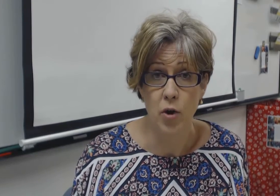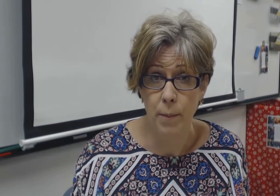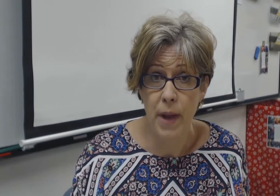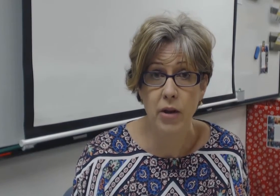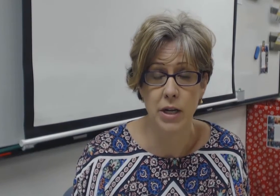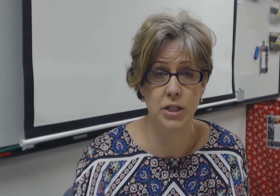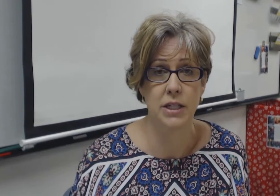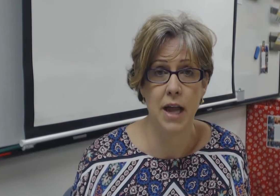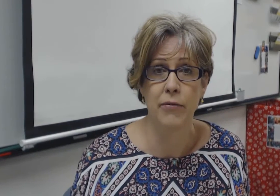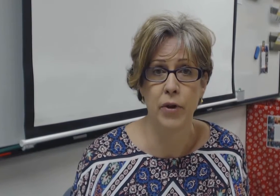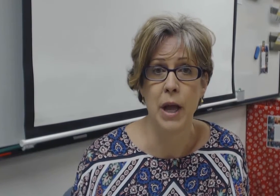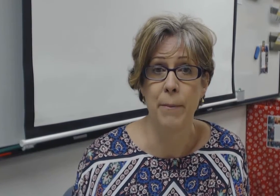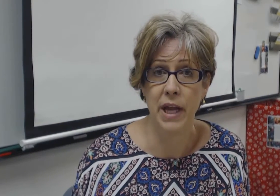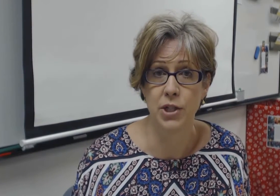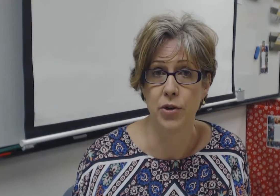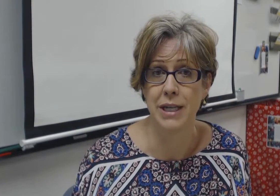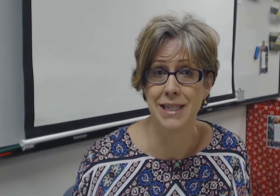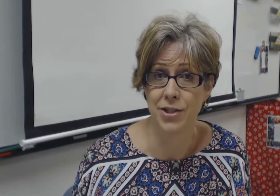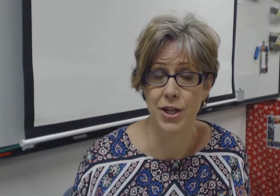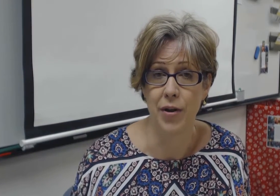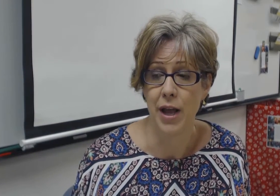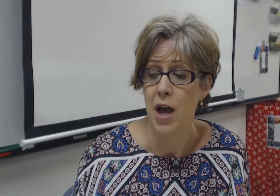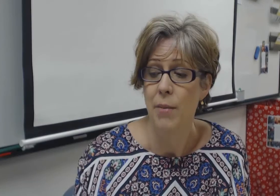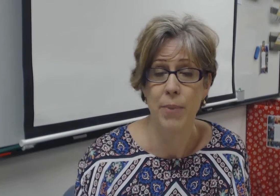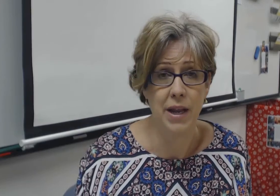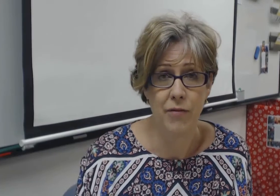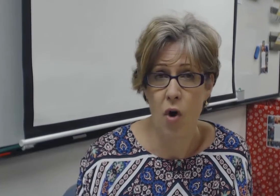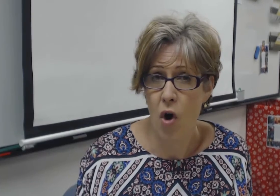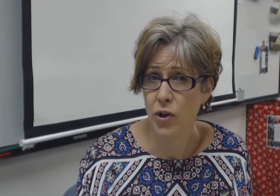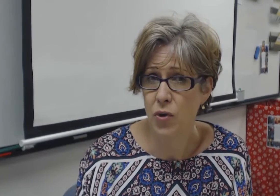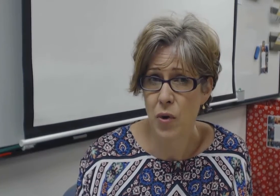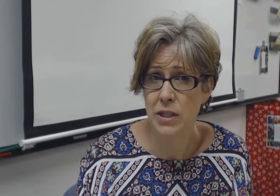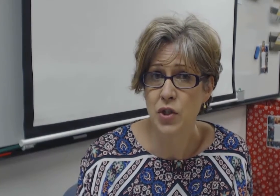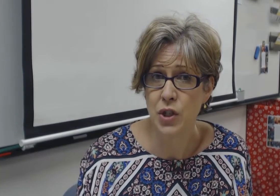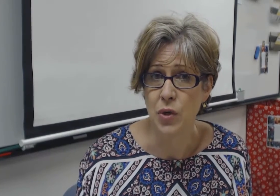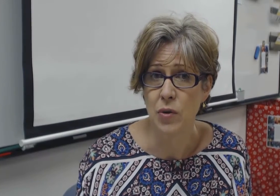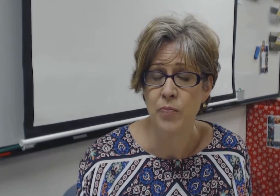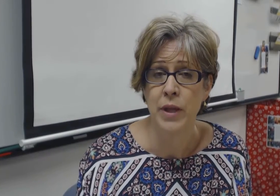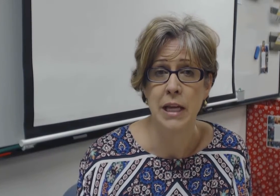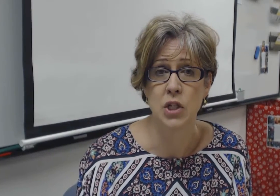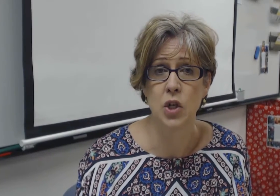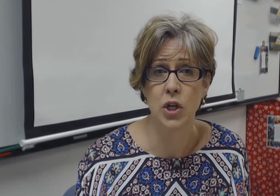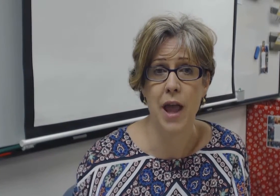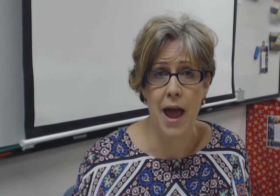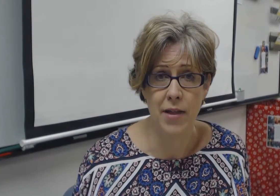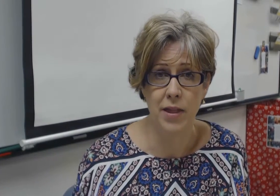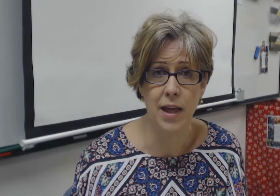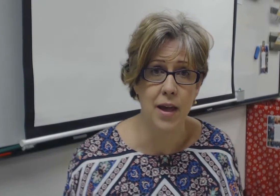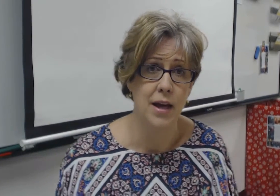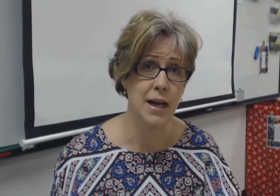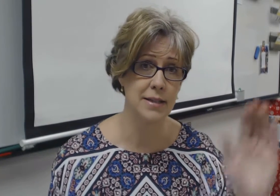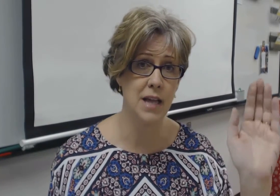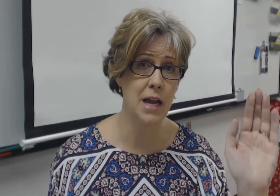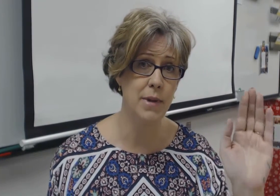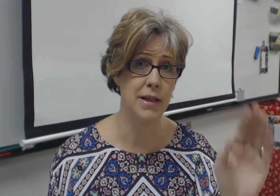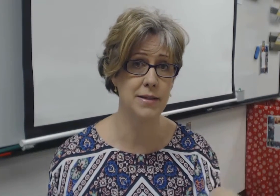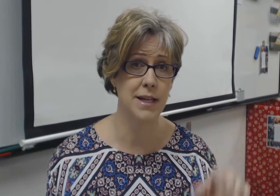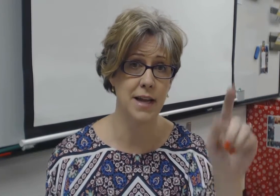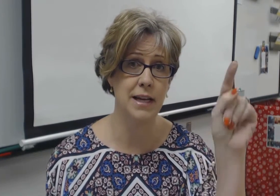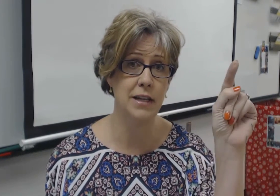and better at deciphering a picture in a dictionary. But if all you're going to do is look at the assignment that says I need to